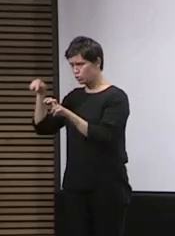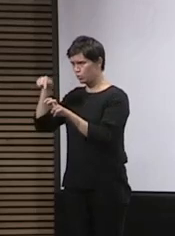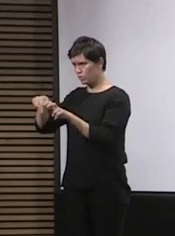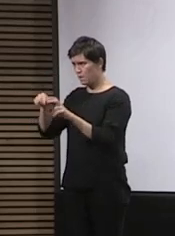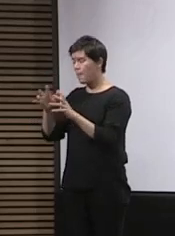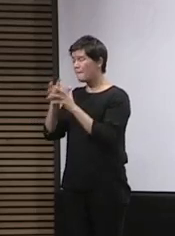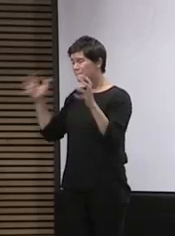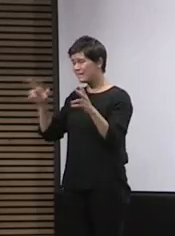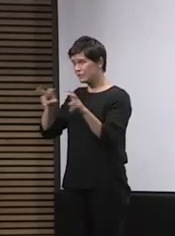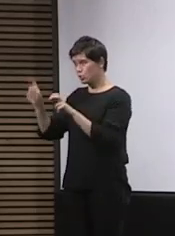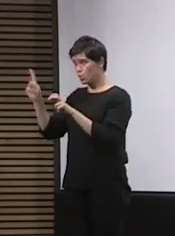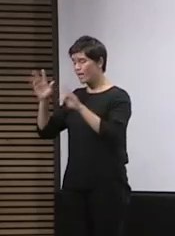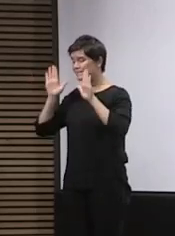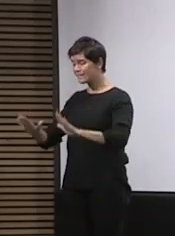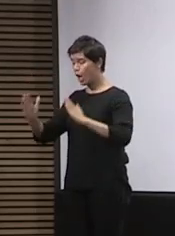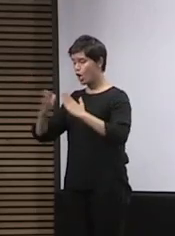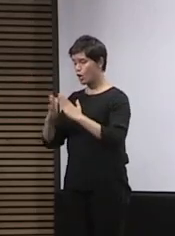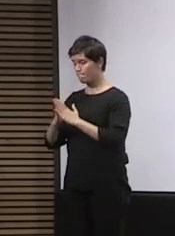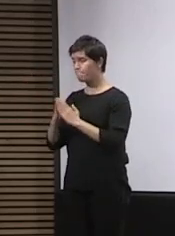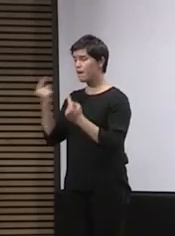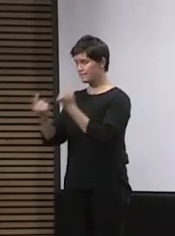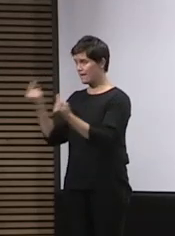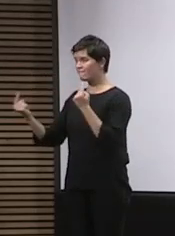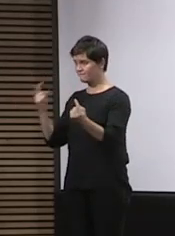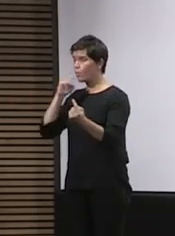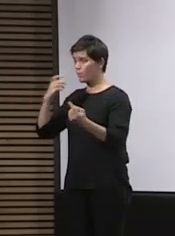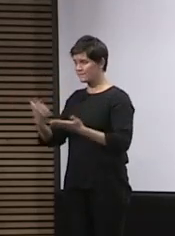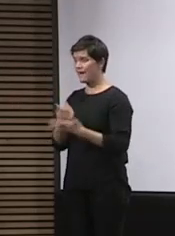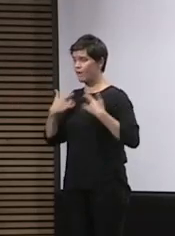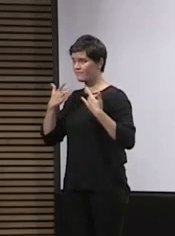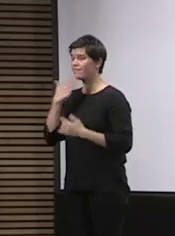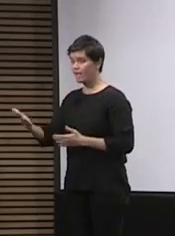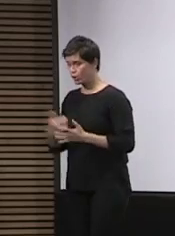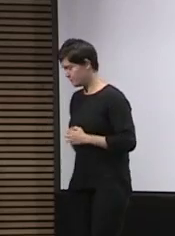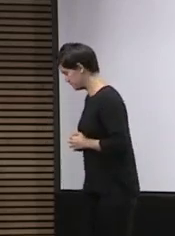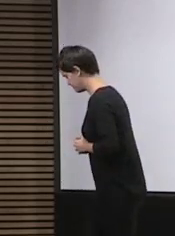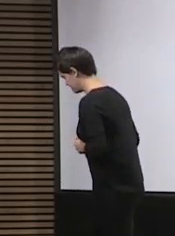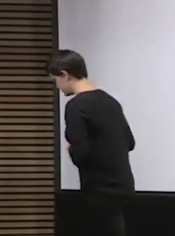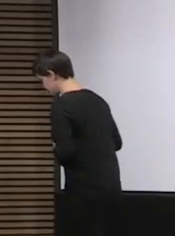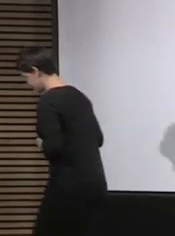stay at home and self-isolate. It'll save lives. Thank you. Thank you.